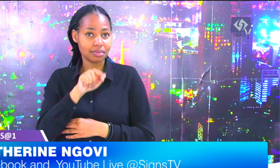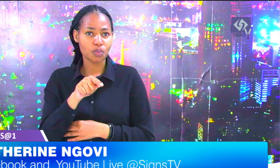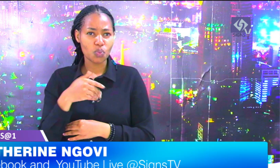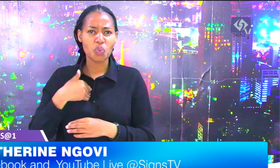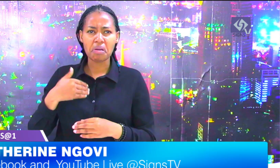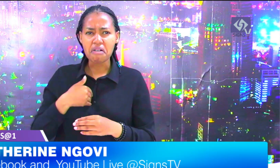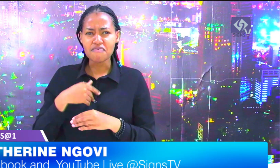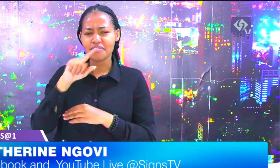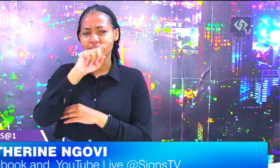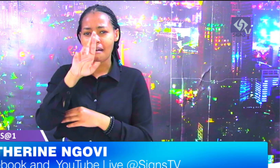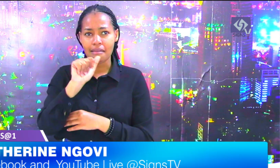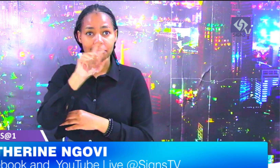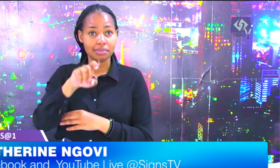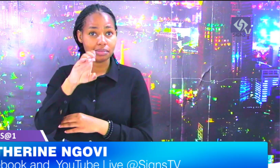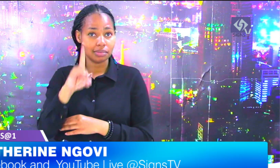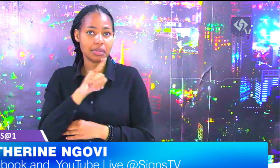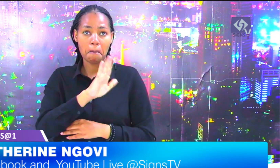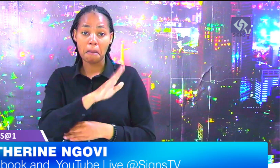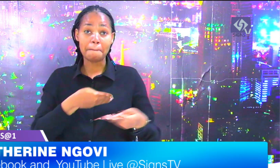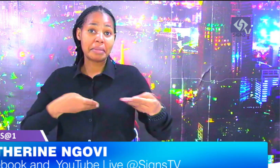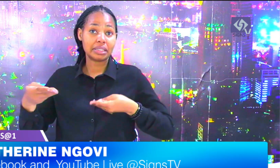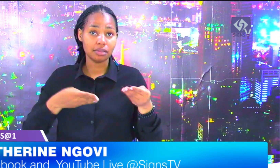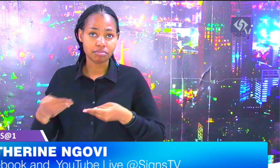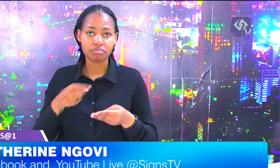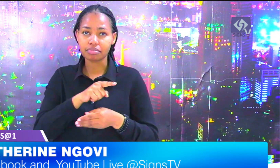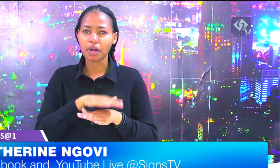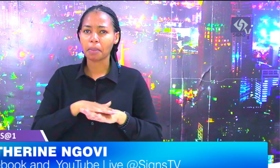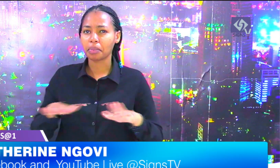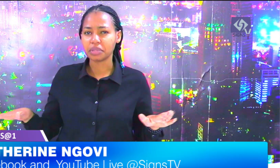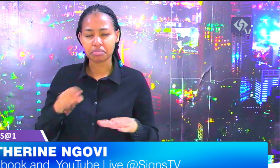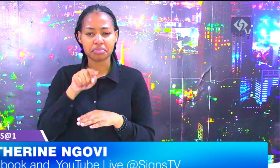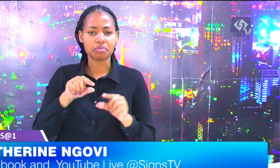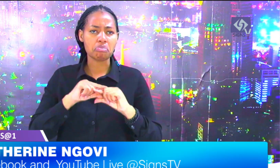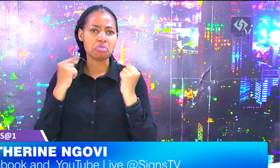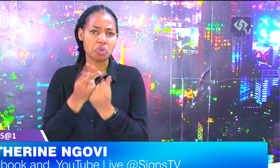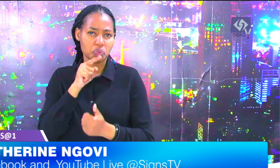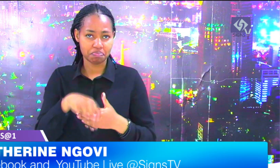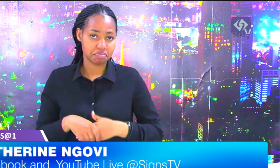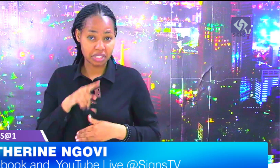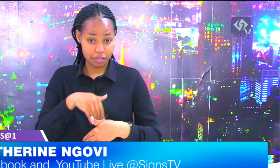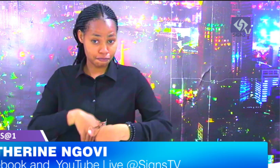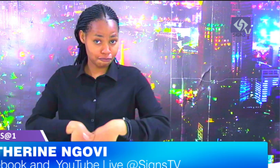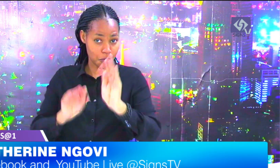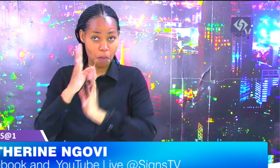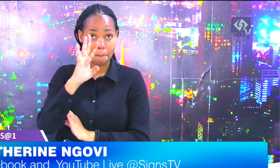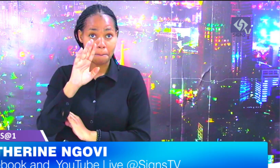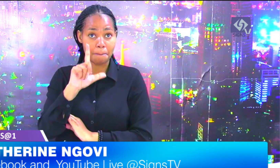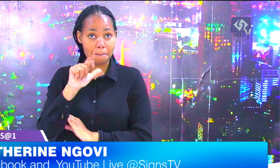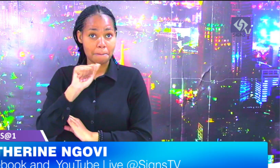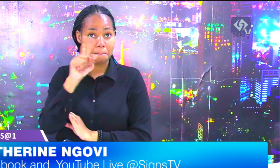a nearby premises at the Basie Gear stage. Among the premises razed to the ground were a